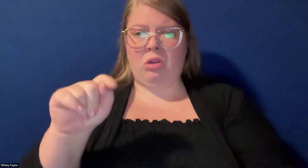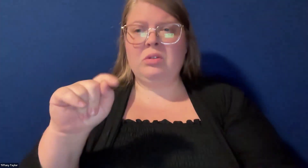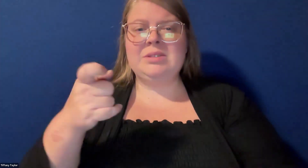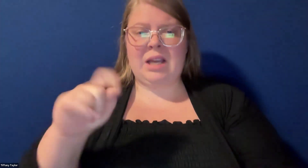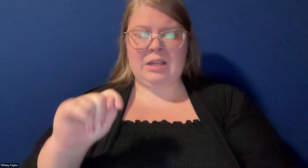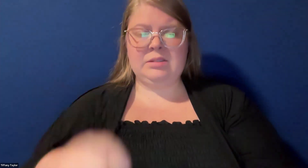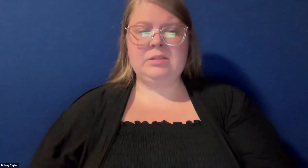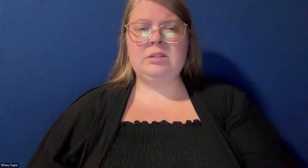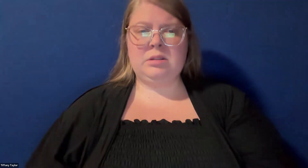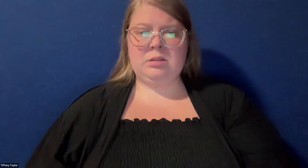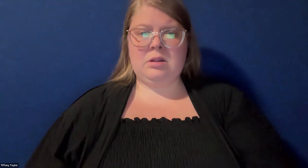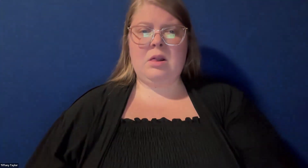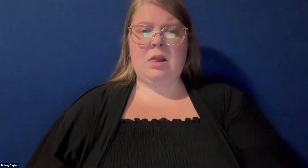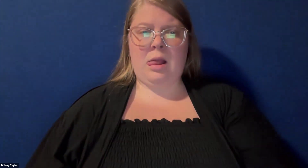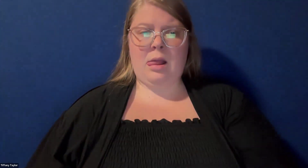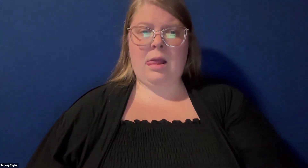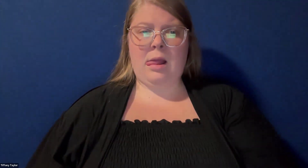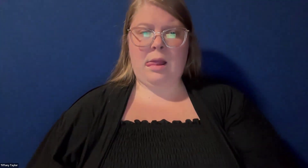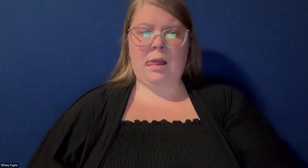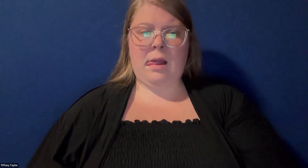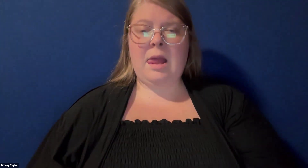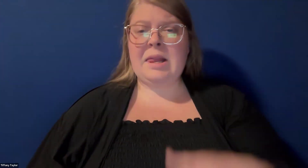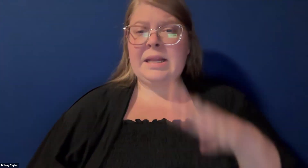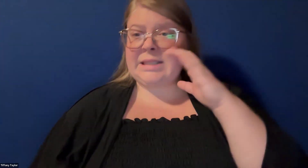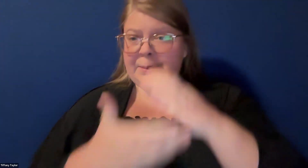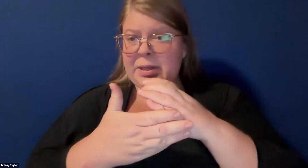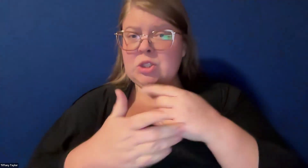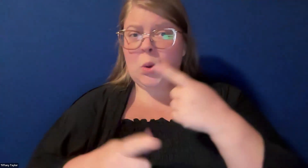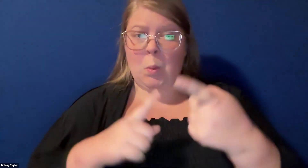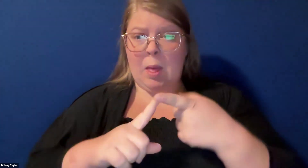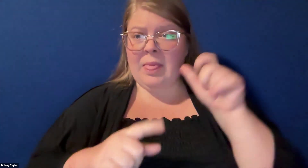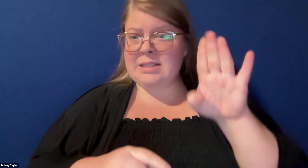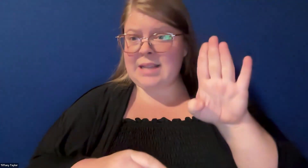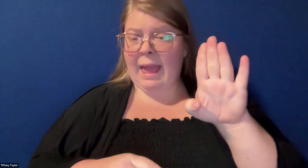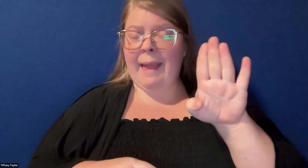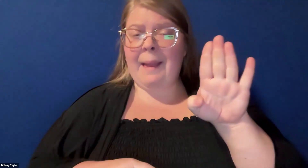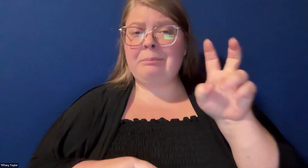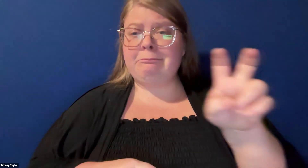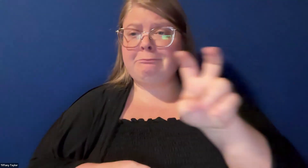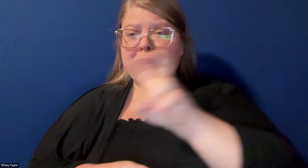actually coming through the tab in the or since this is not actually